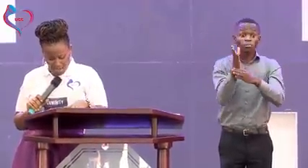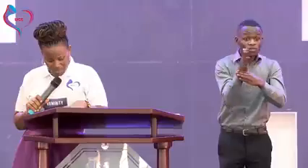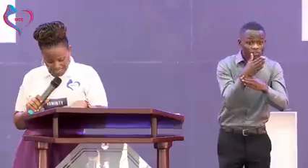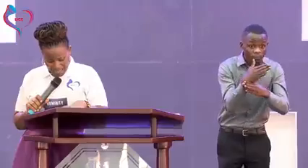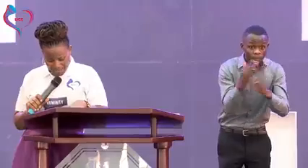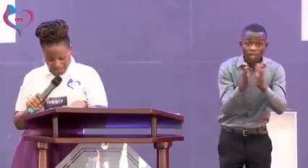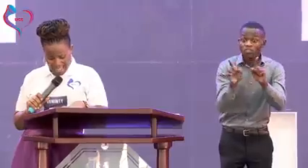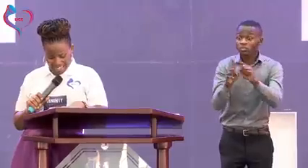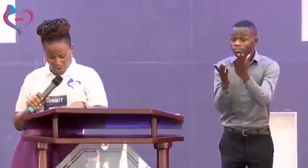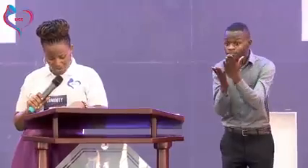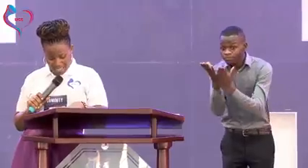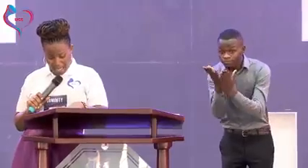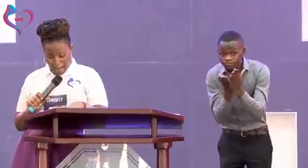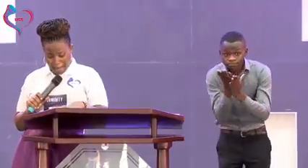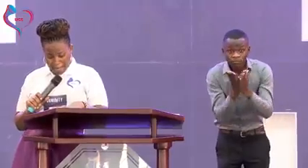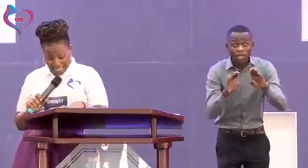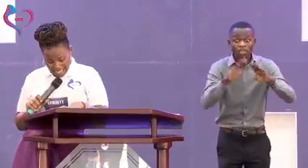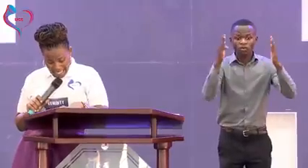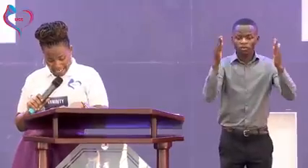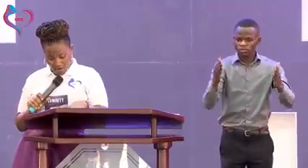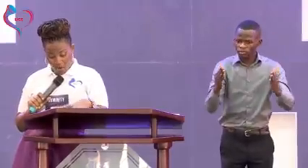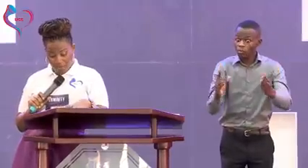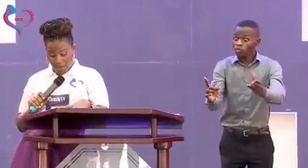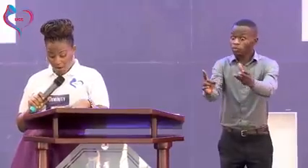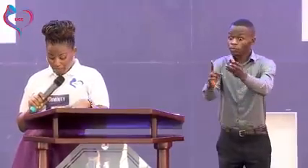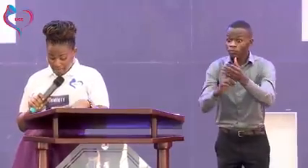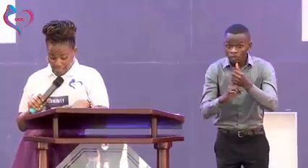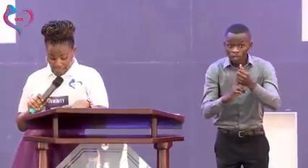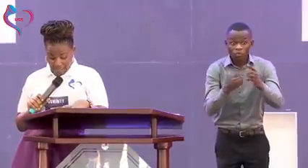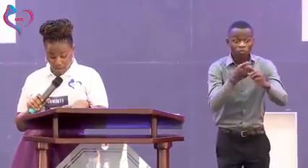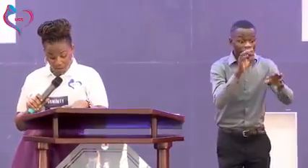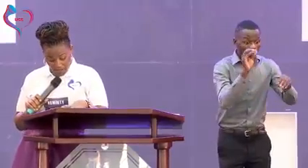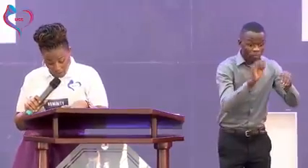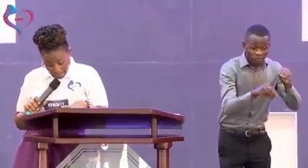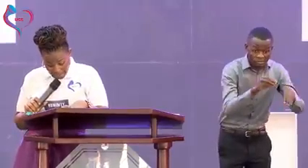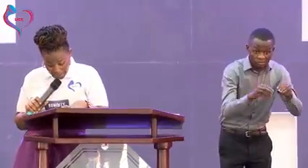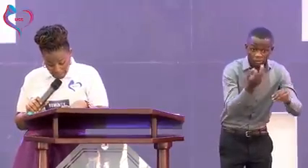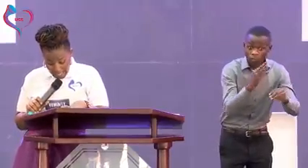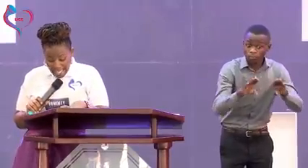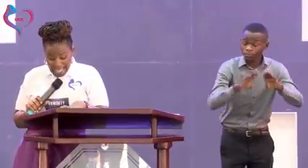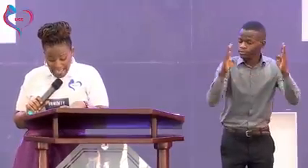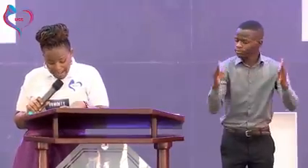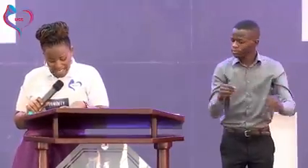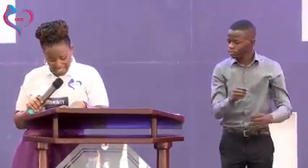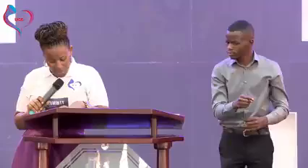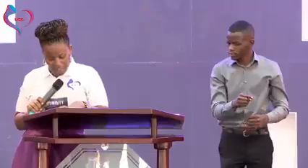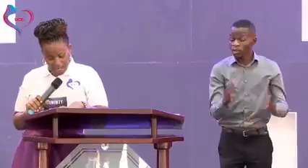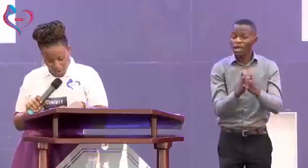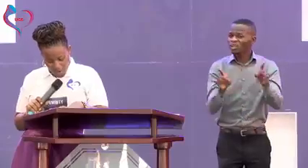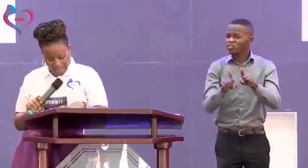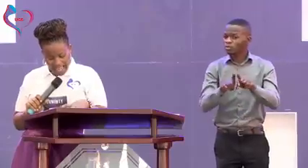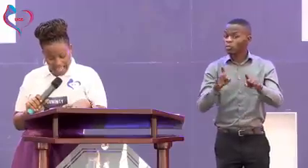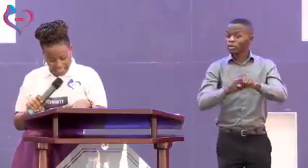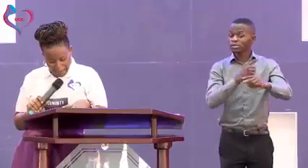and those who serve at the altar partake of the offerings of the altar? Even so,